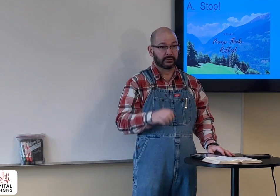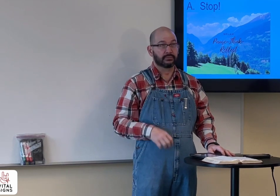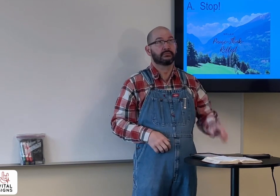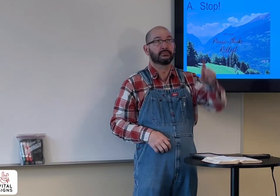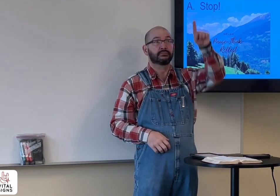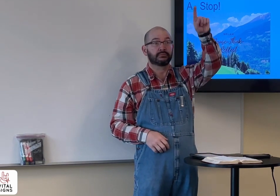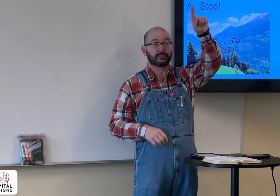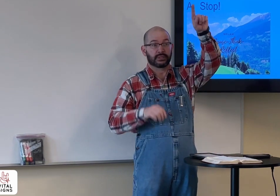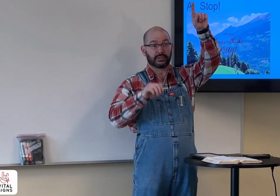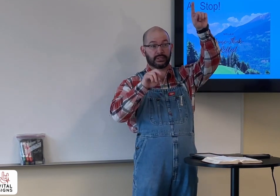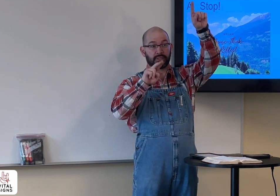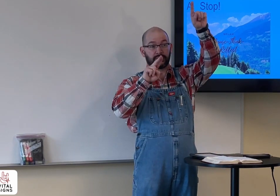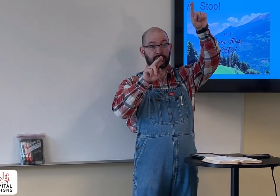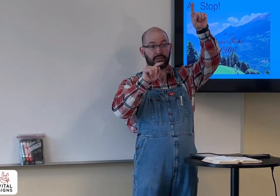He, God,